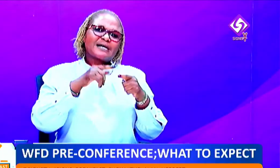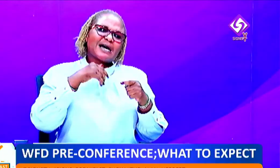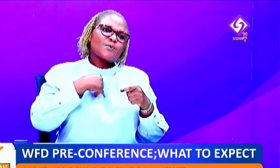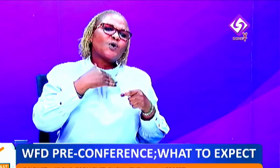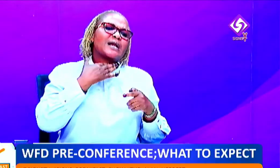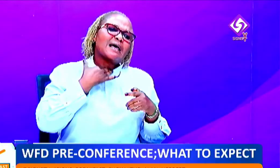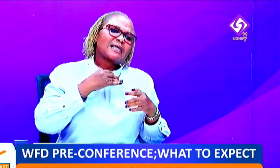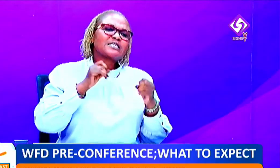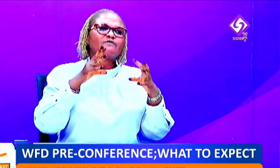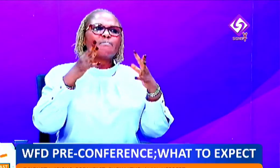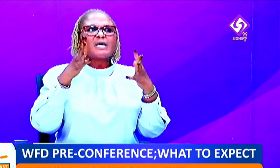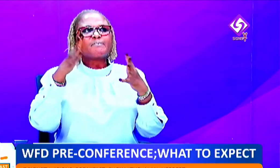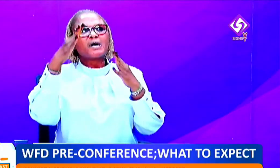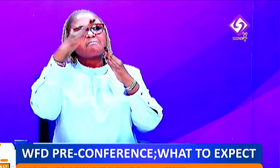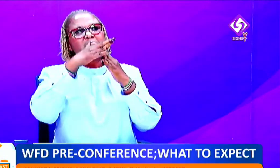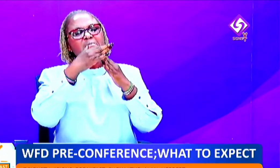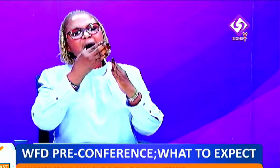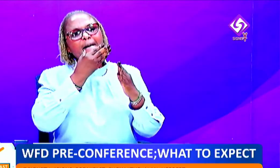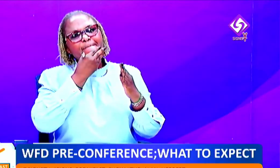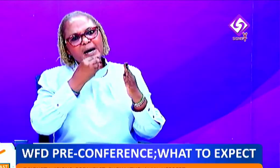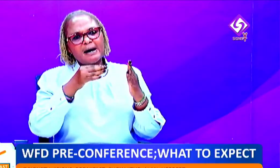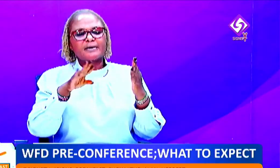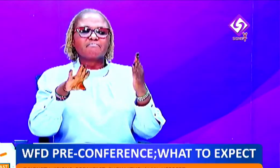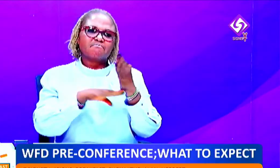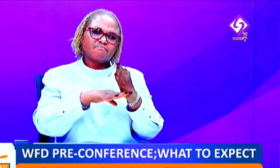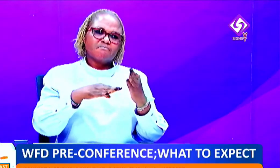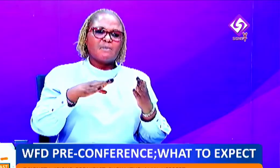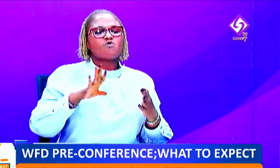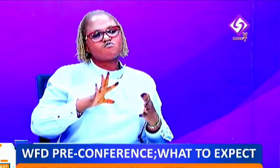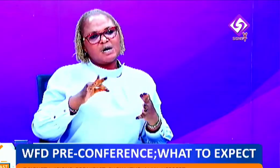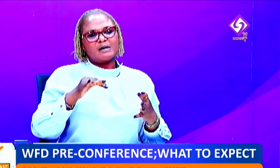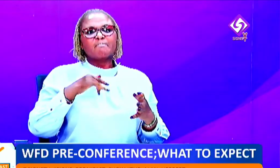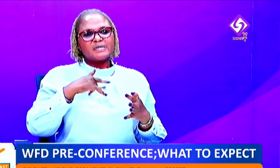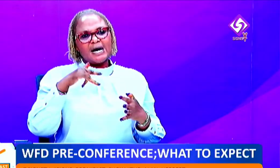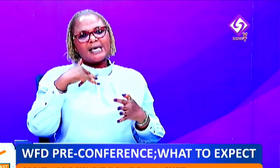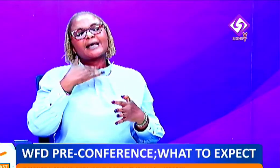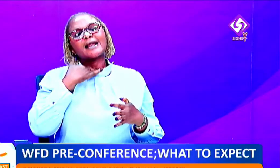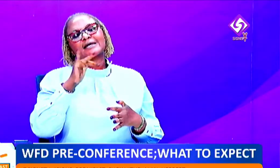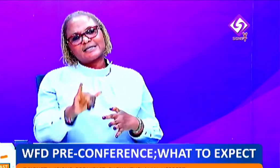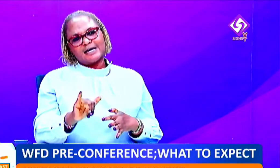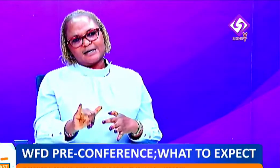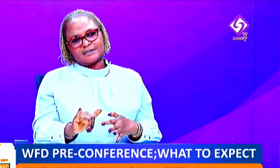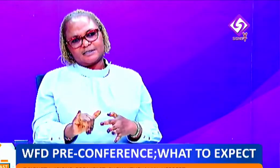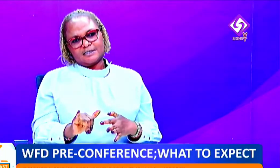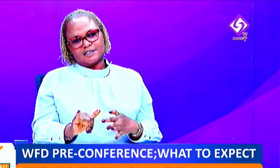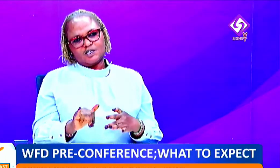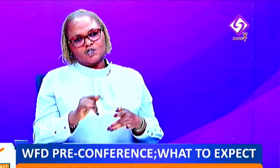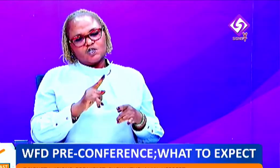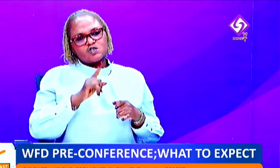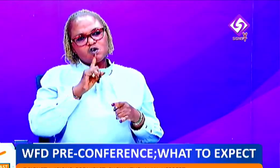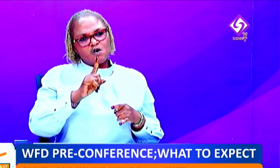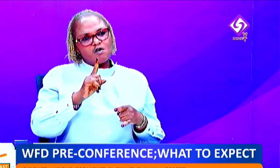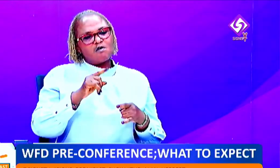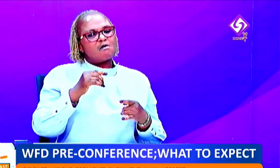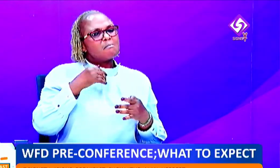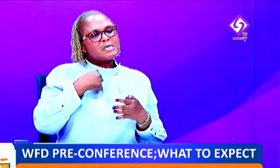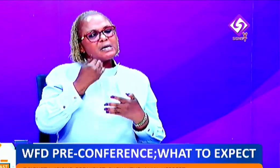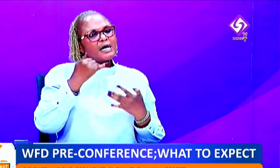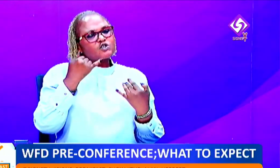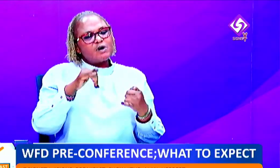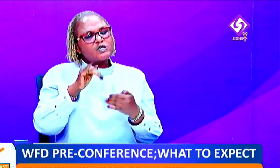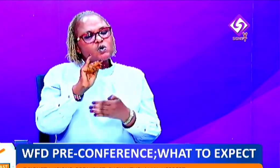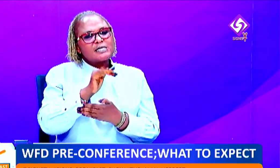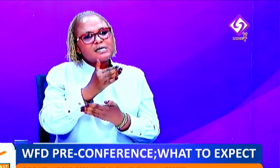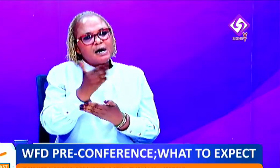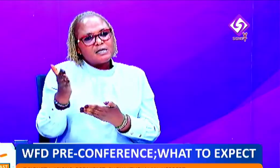leadership was mostly male-dominated. It's not a bad thing, but you know, if you have maybe the leader being a man, maybe the chairperson being a man, and